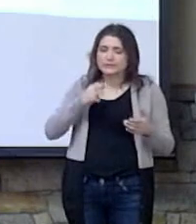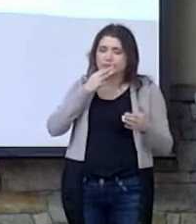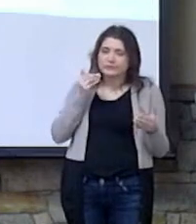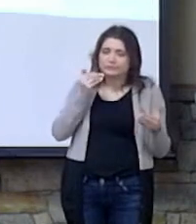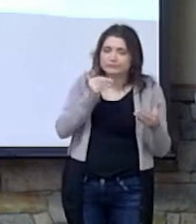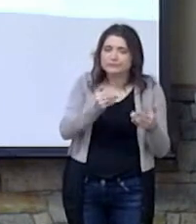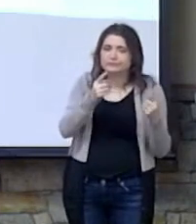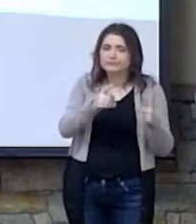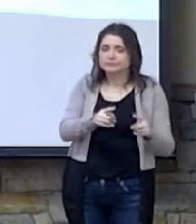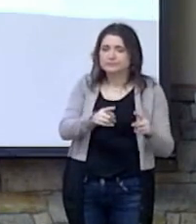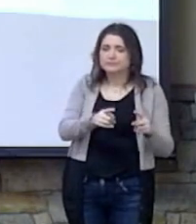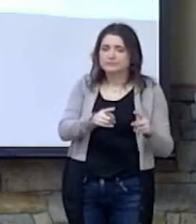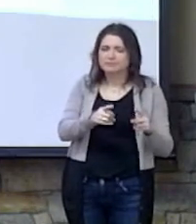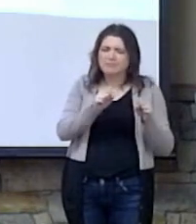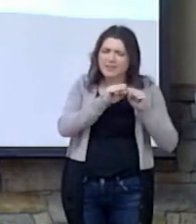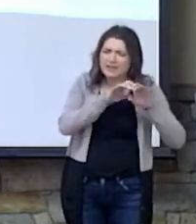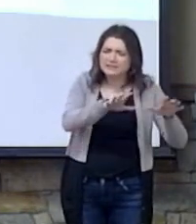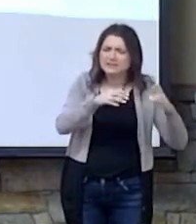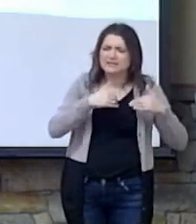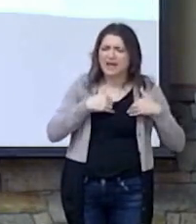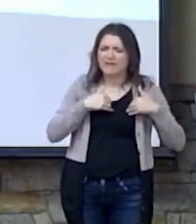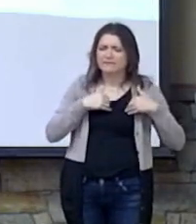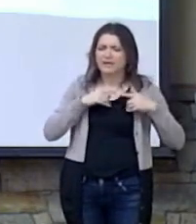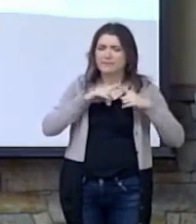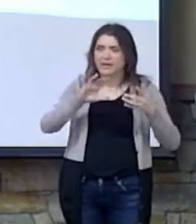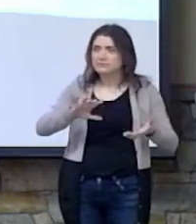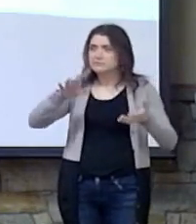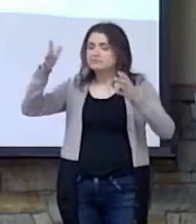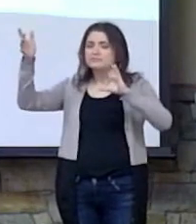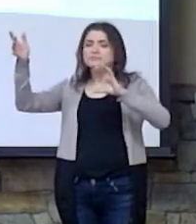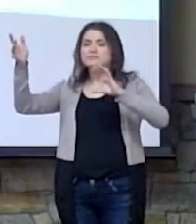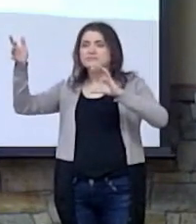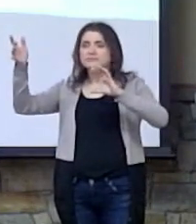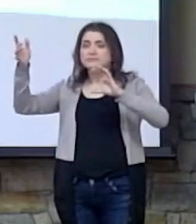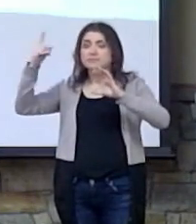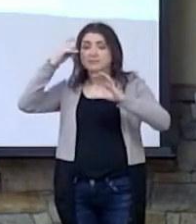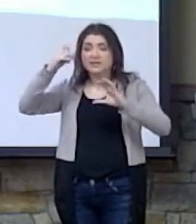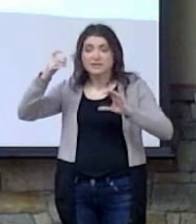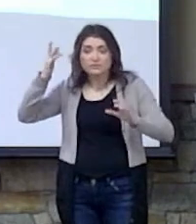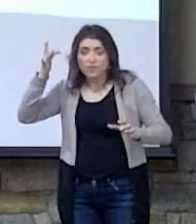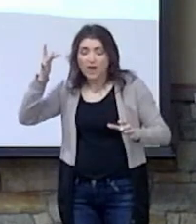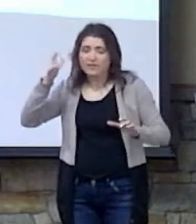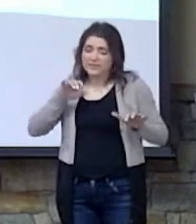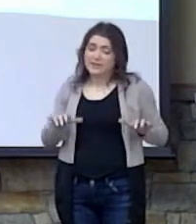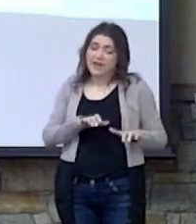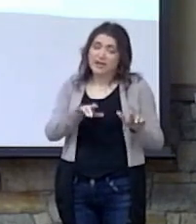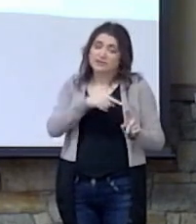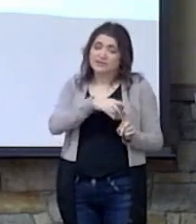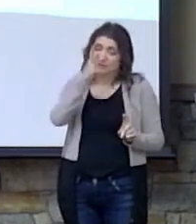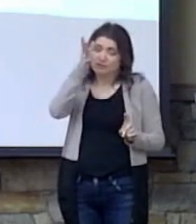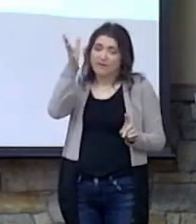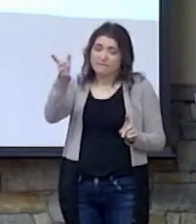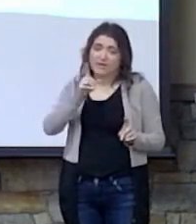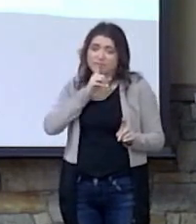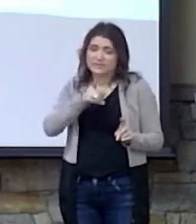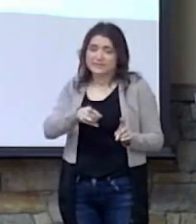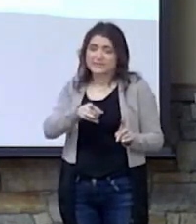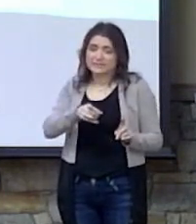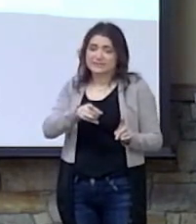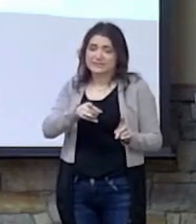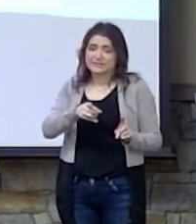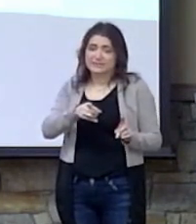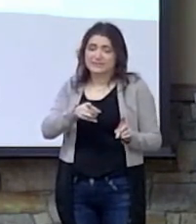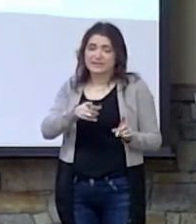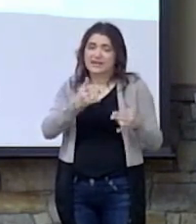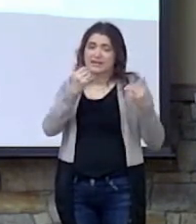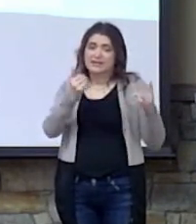it. Displaced because of the actions of his grandfather, really, to live in a place